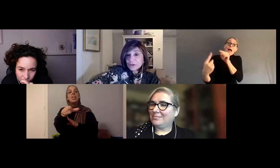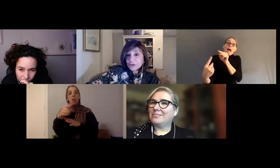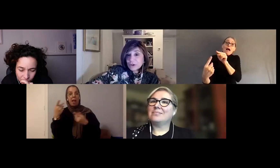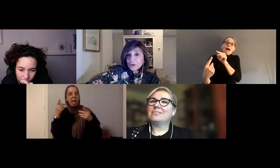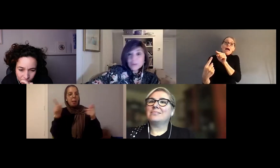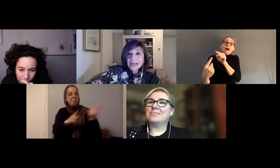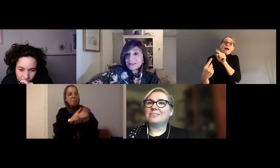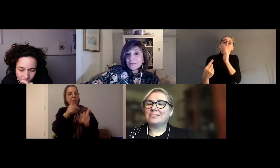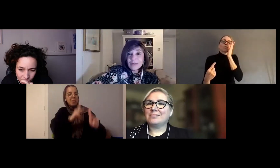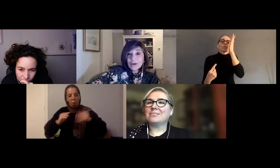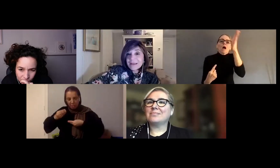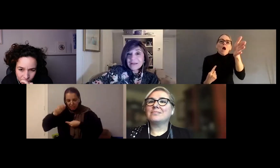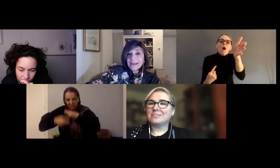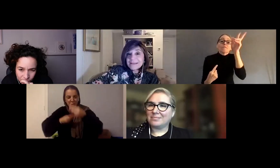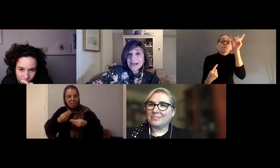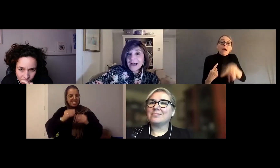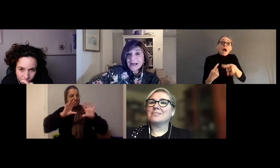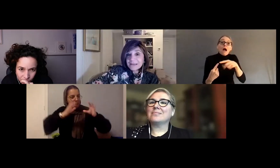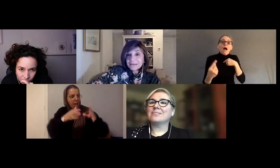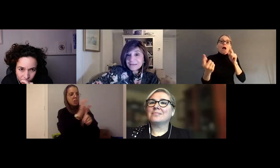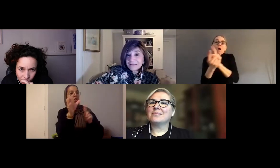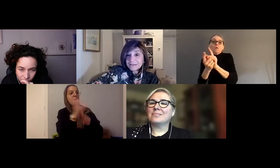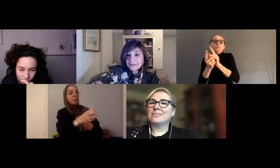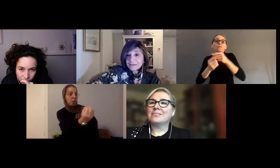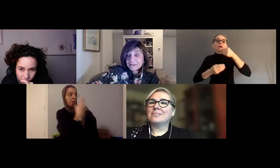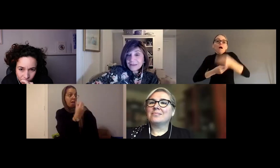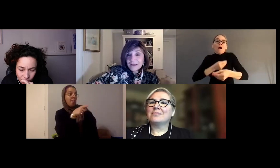people who are telling me why they like to hide,